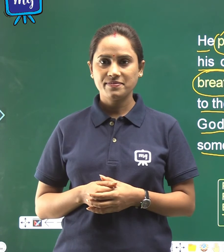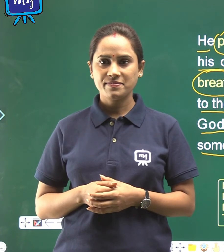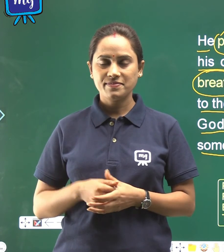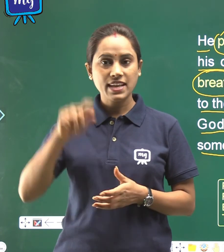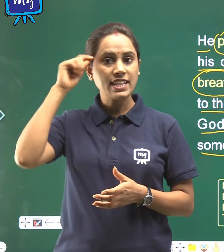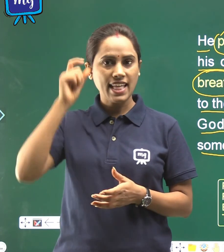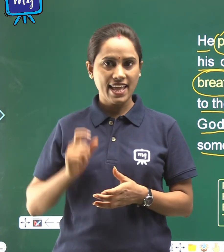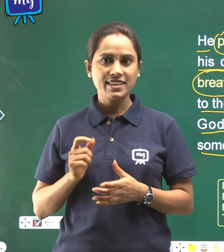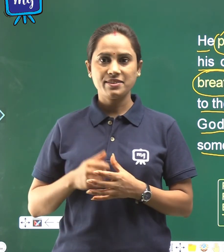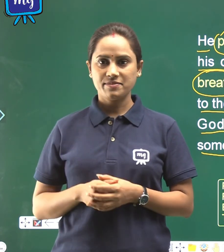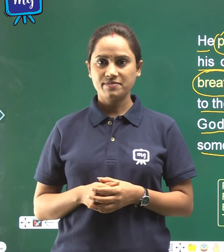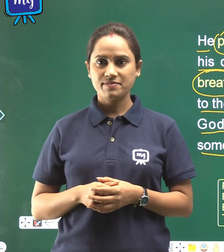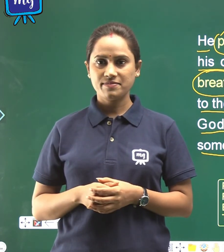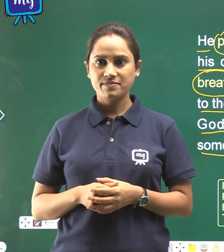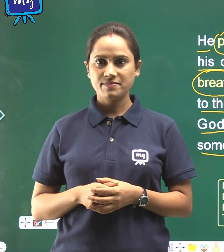thank,